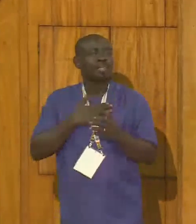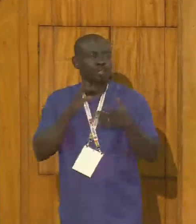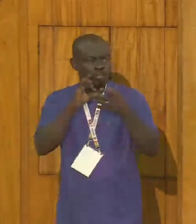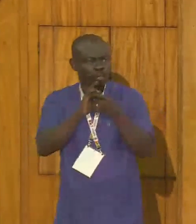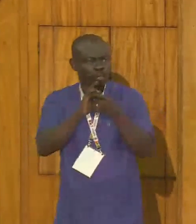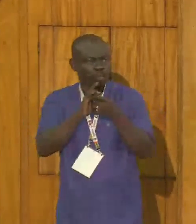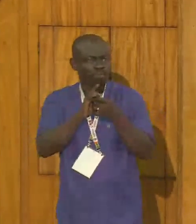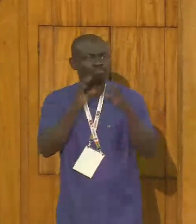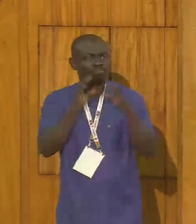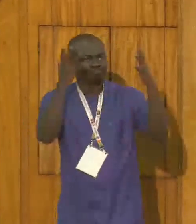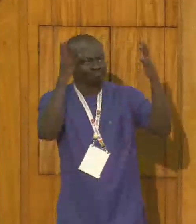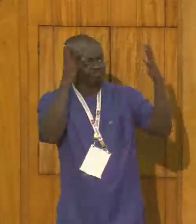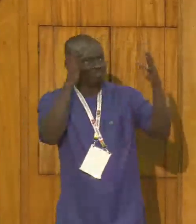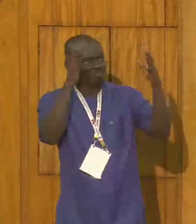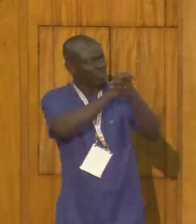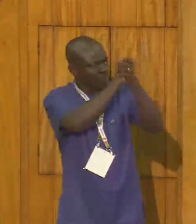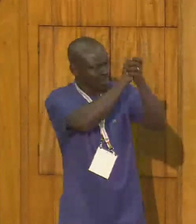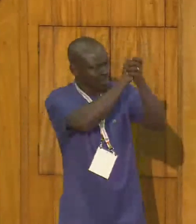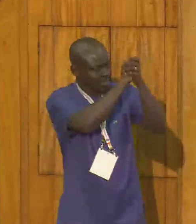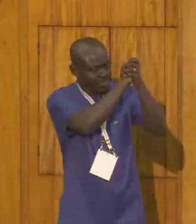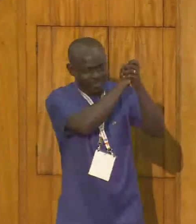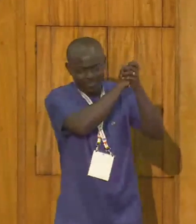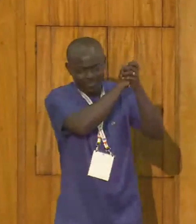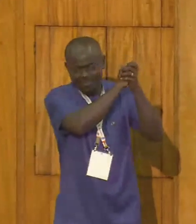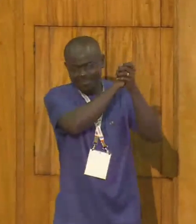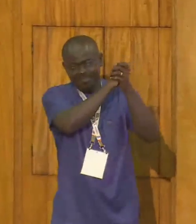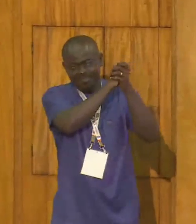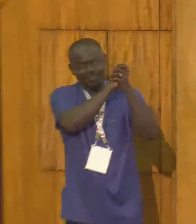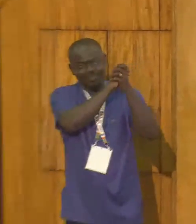giving a huge congratulatory round of applause to our presenters.